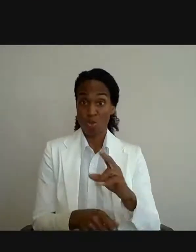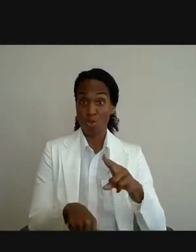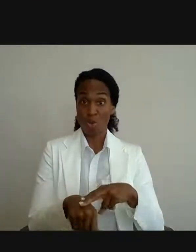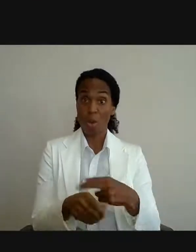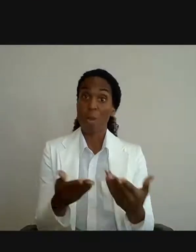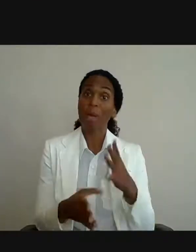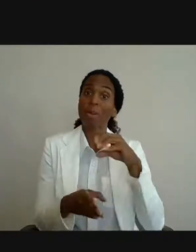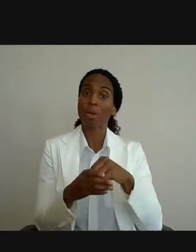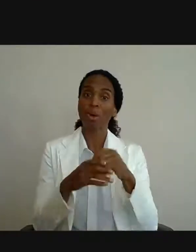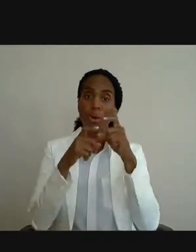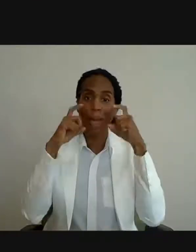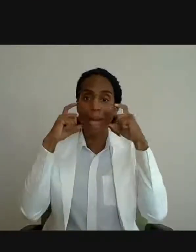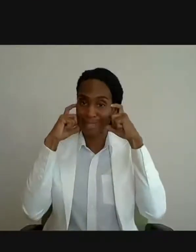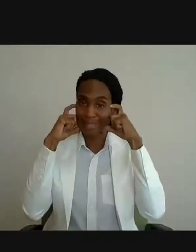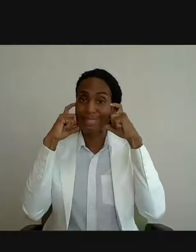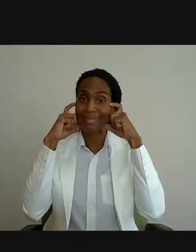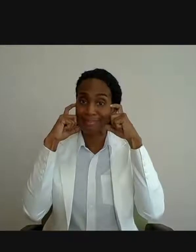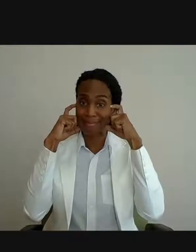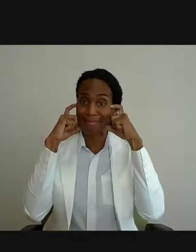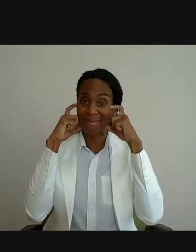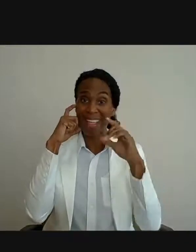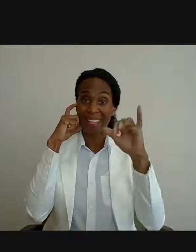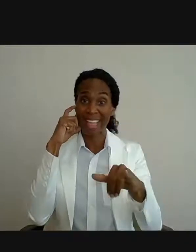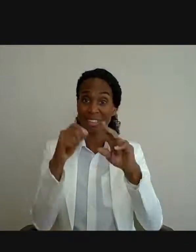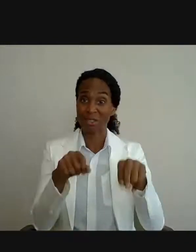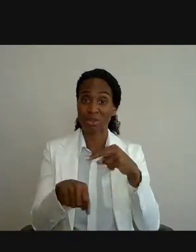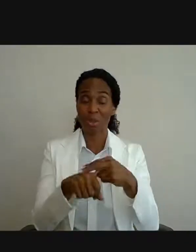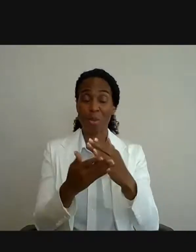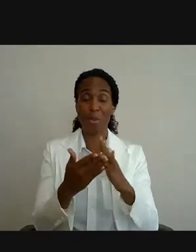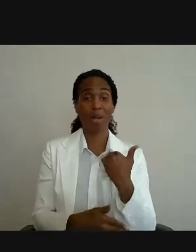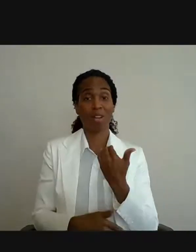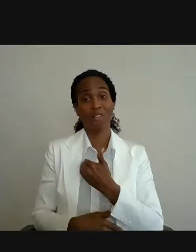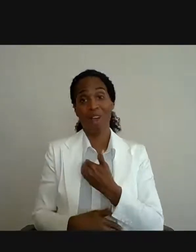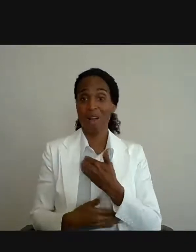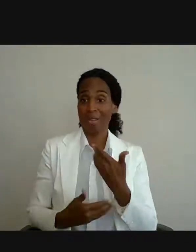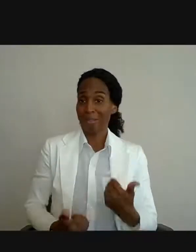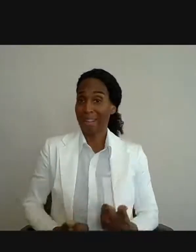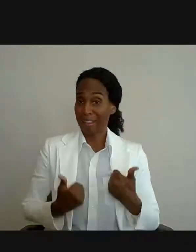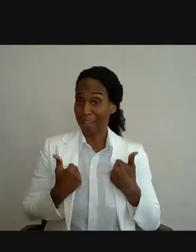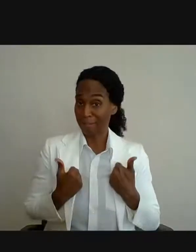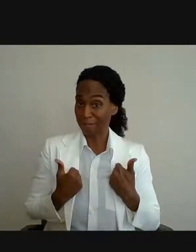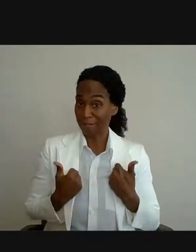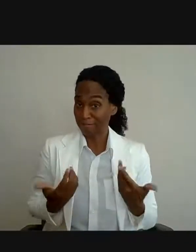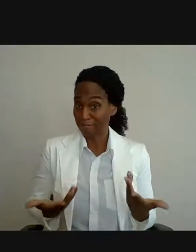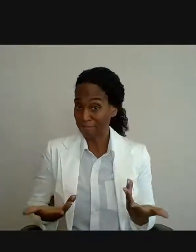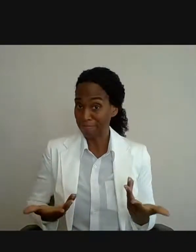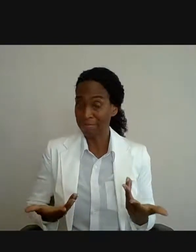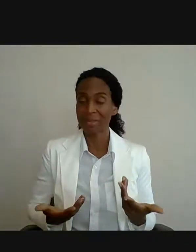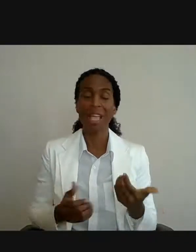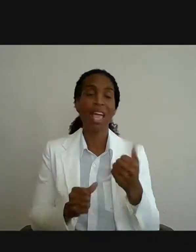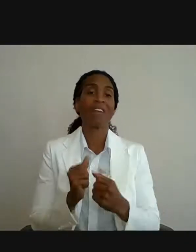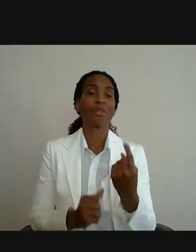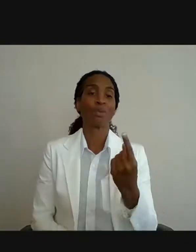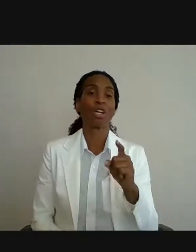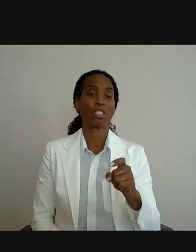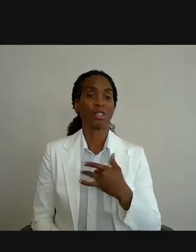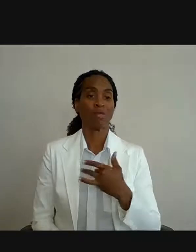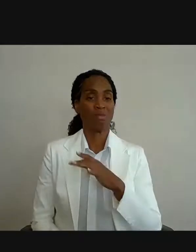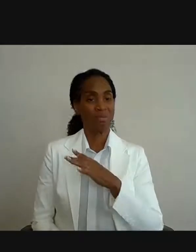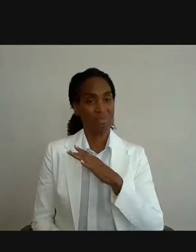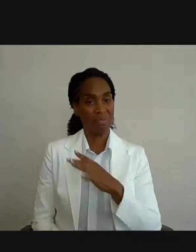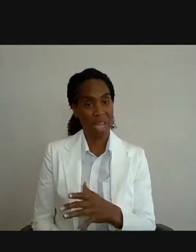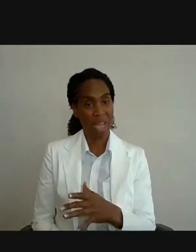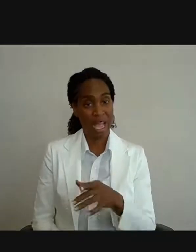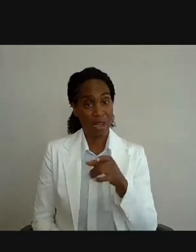include a mask as part of the normal part of our wardrobe. And everyone should feel fine with the idea of